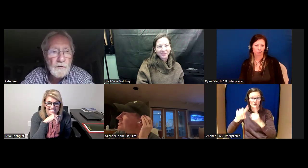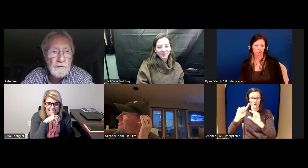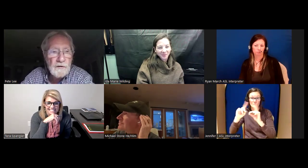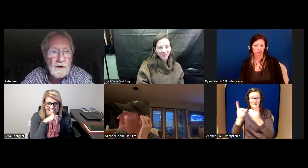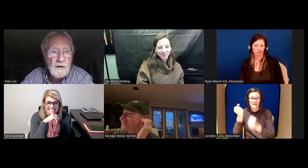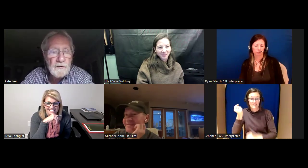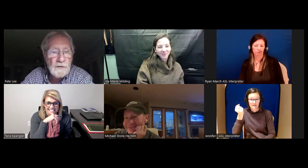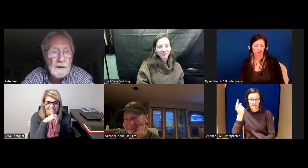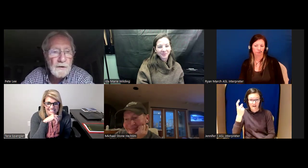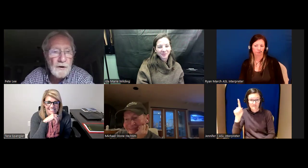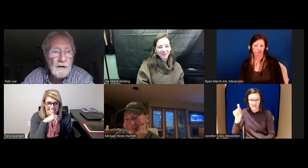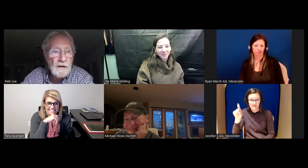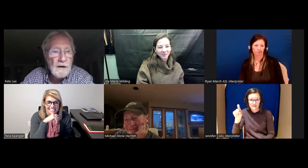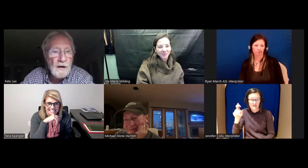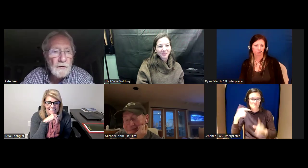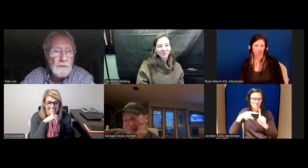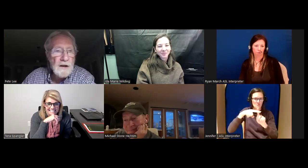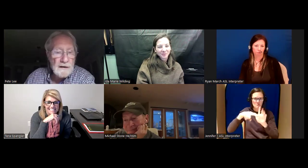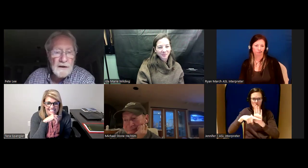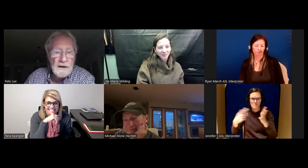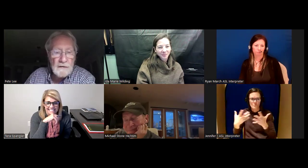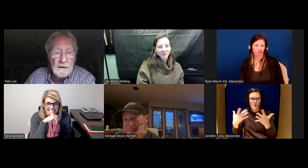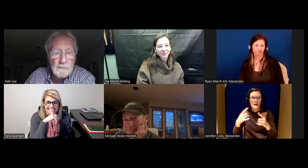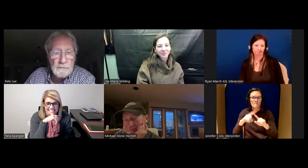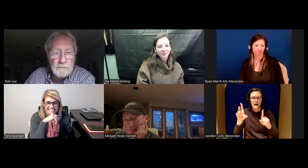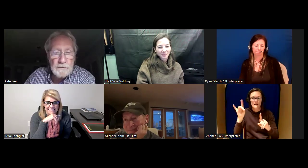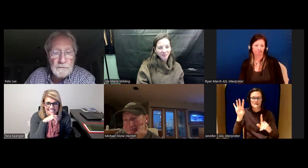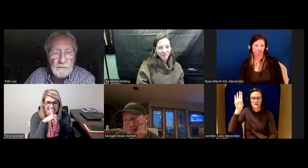the pros and cons of doing that? But I took my hand down,